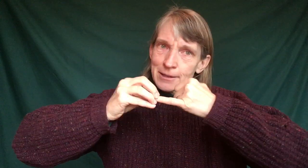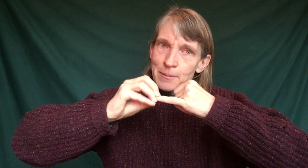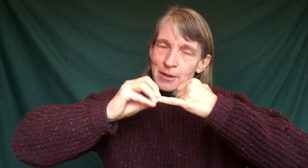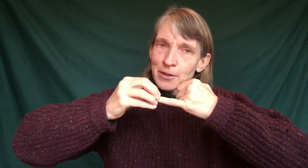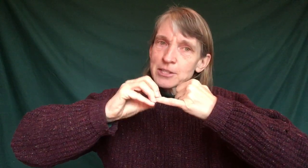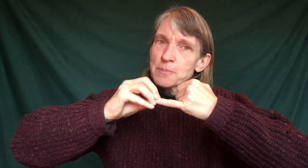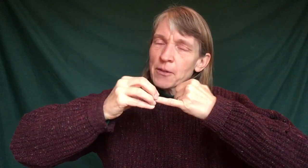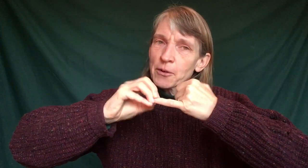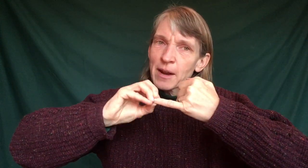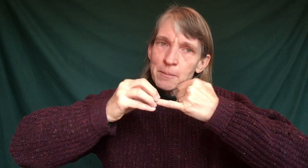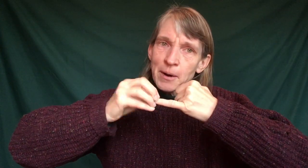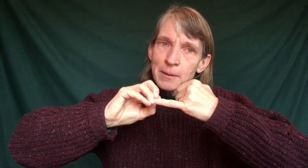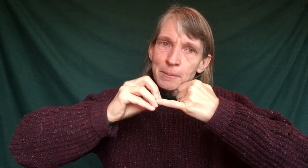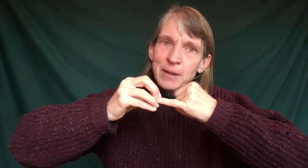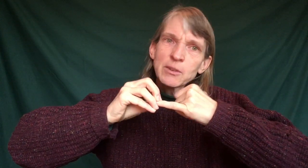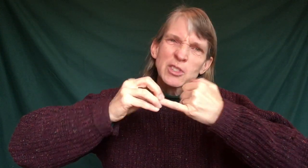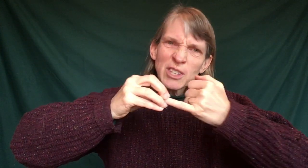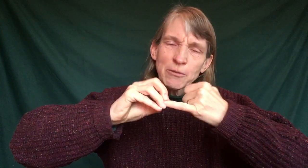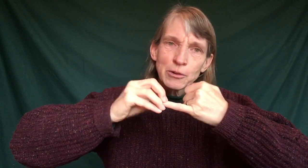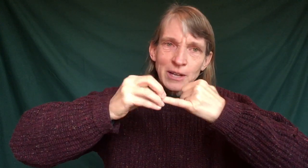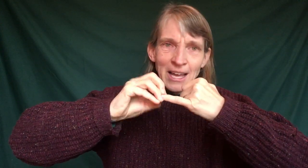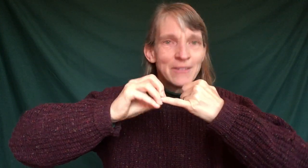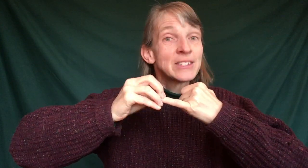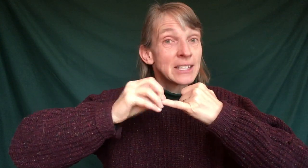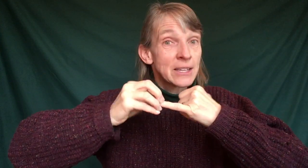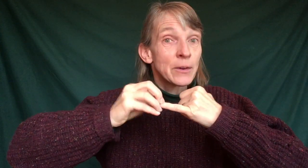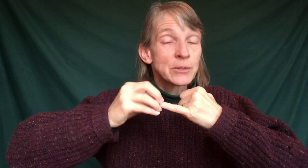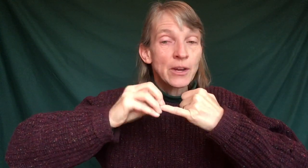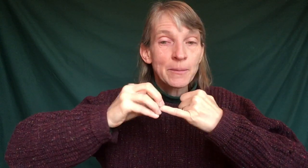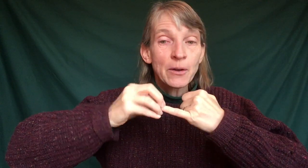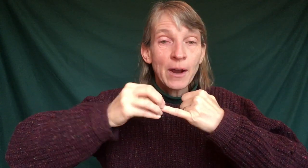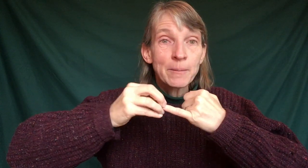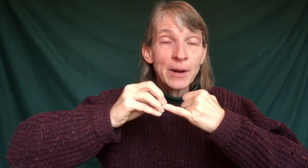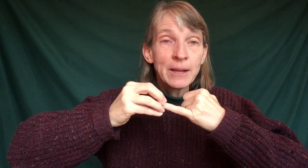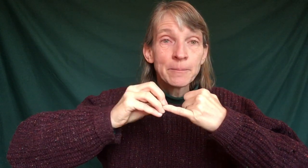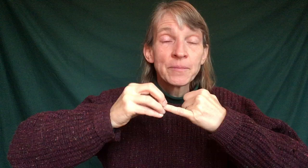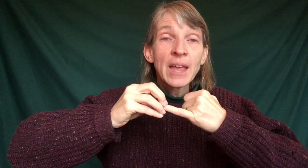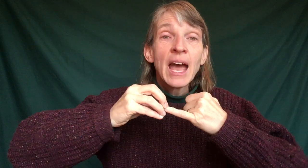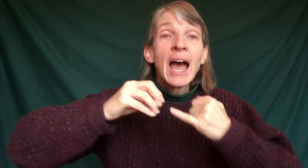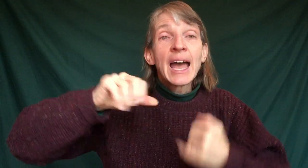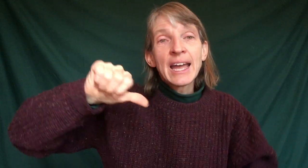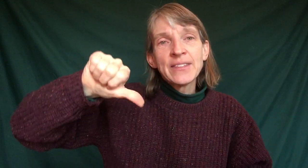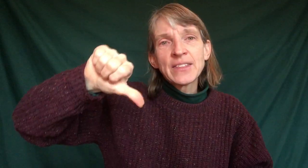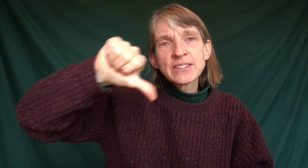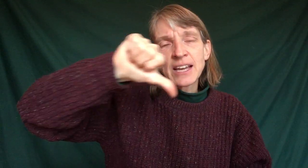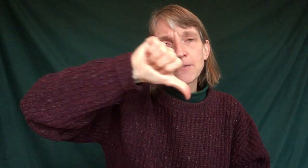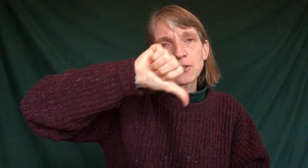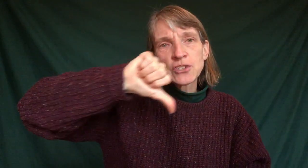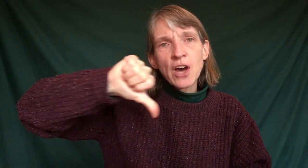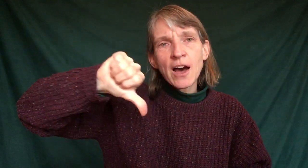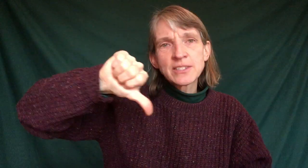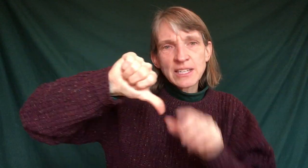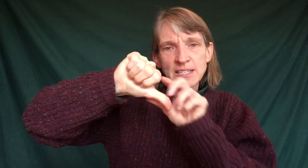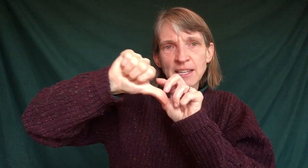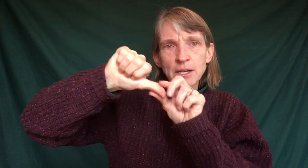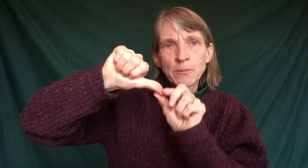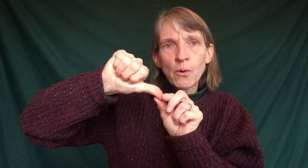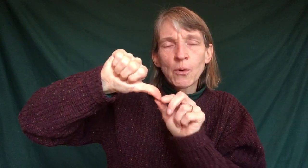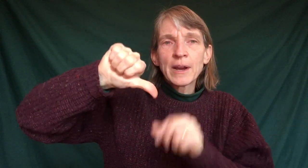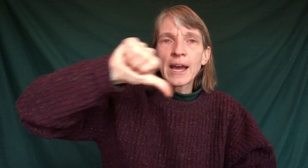about it, you could spell the cran part, but usually if it's Thanksgiving, we're talking about cranberry. And then the sign for sauce is like you're pouring out